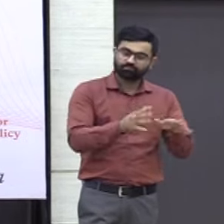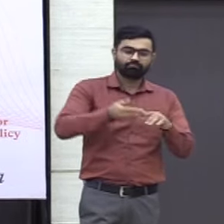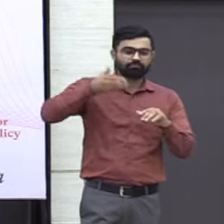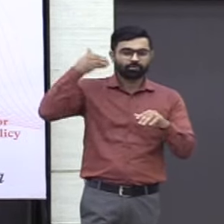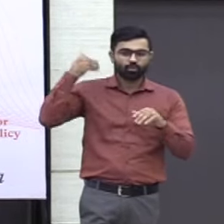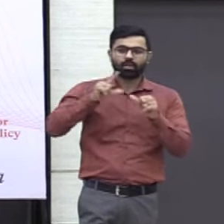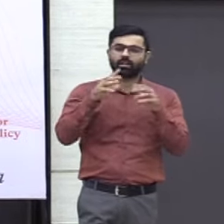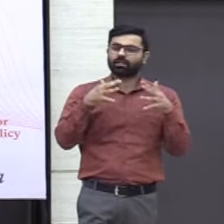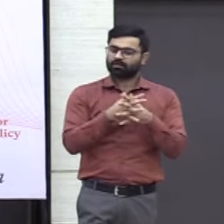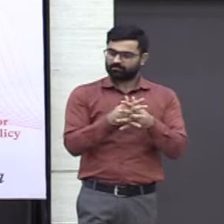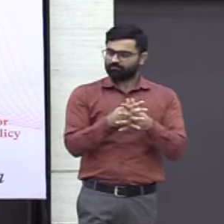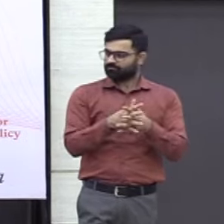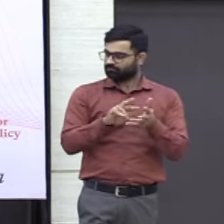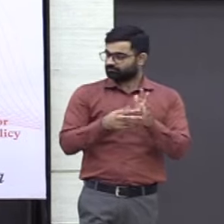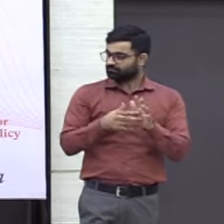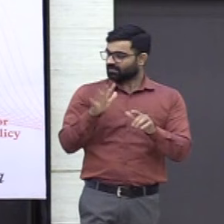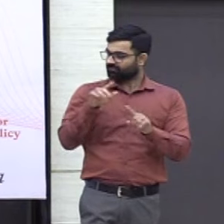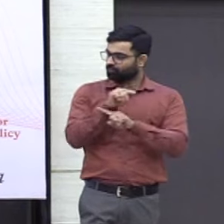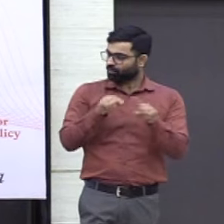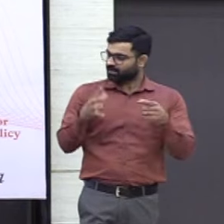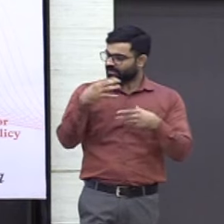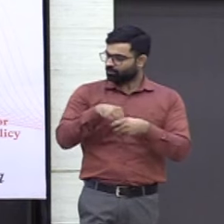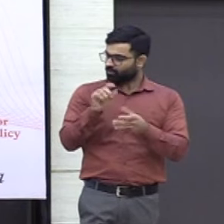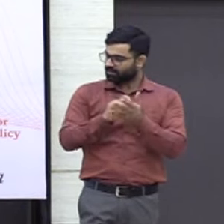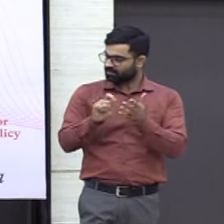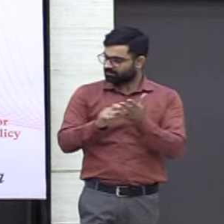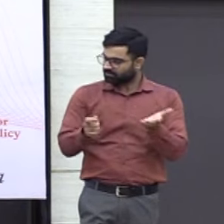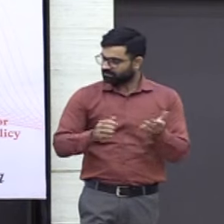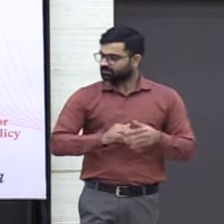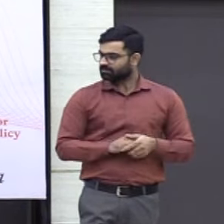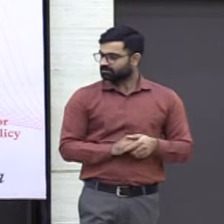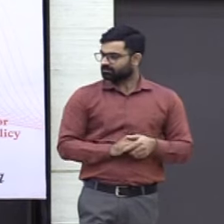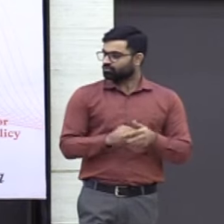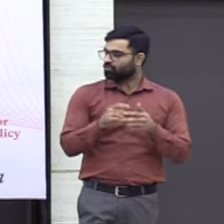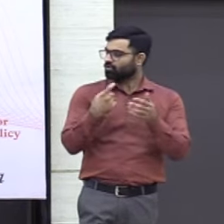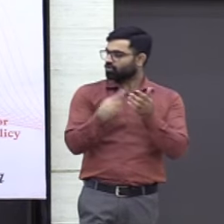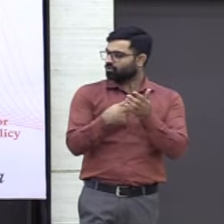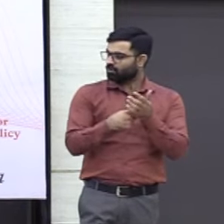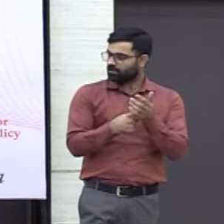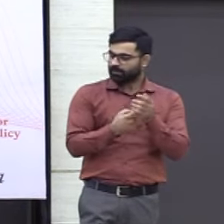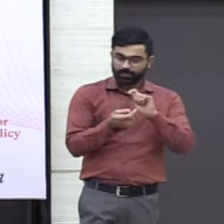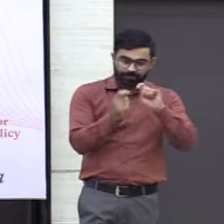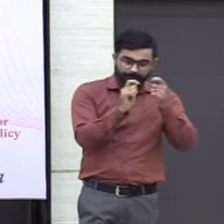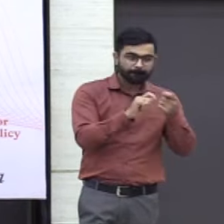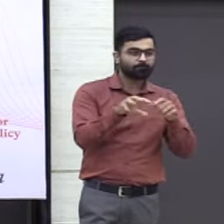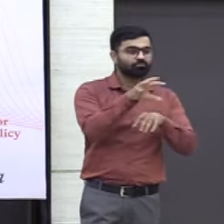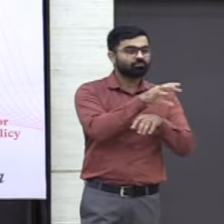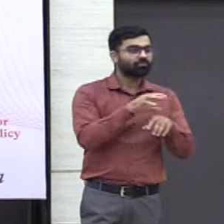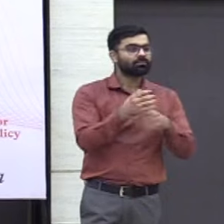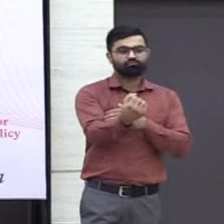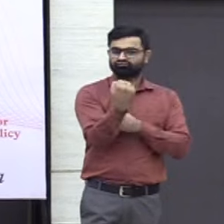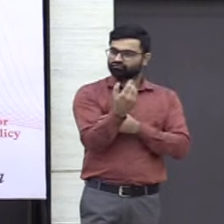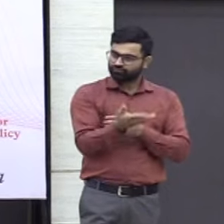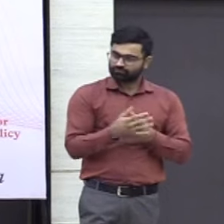laws. It's only those 5% which I've read to you are the provisions that are meant to aggrandize the state with greater